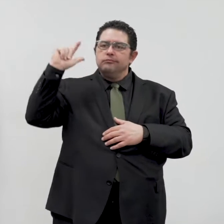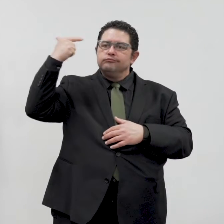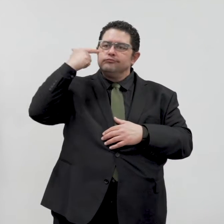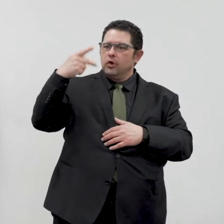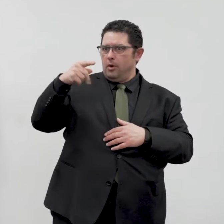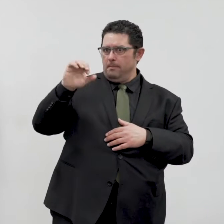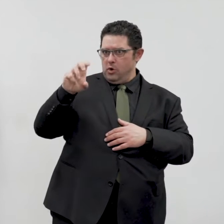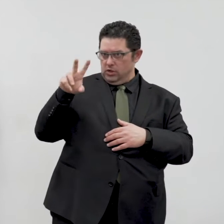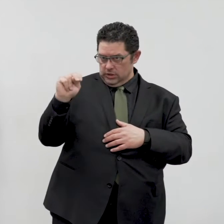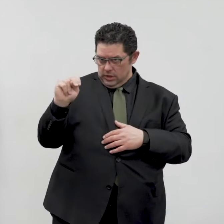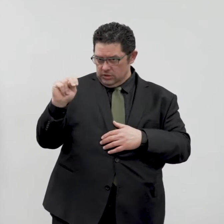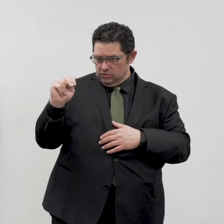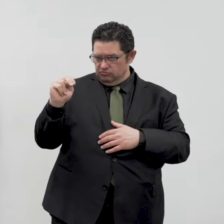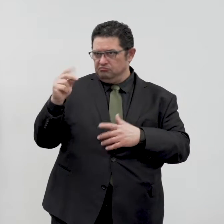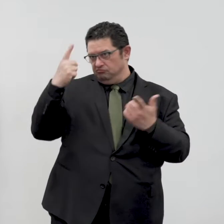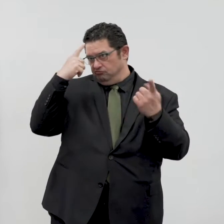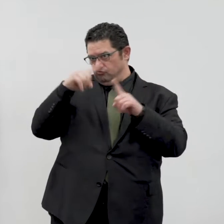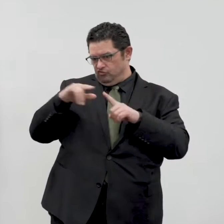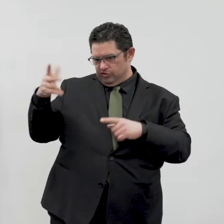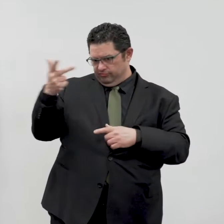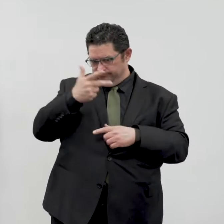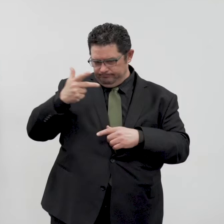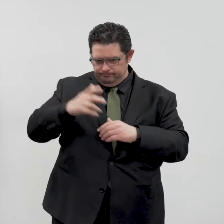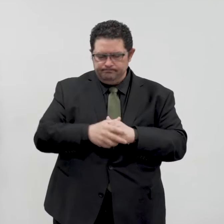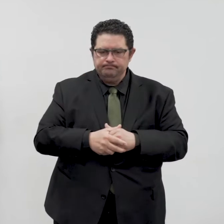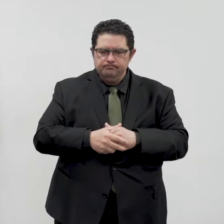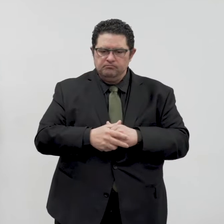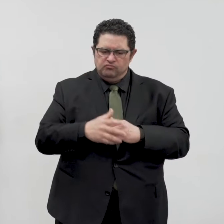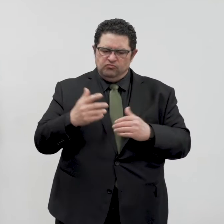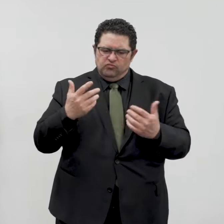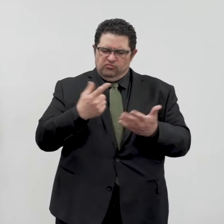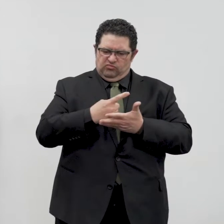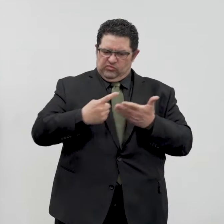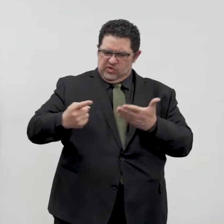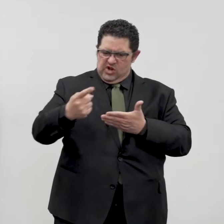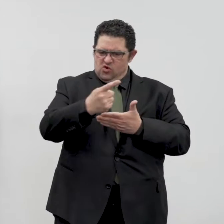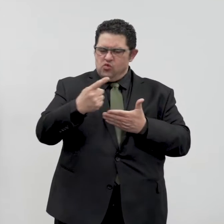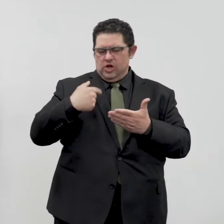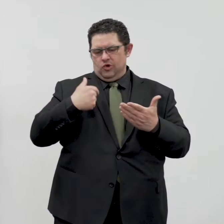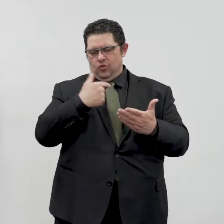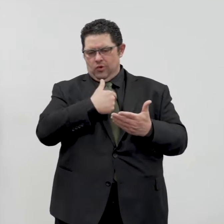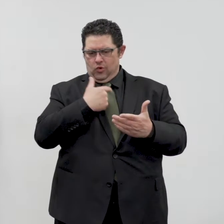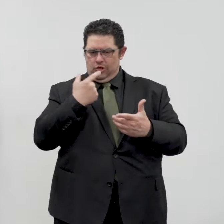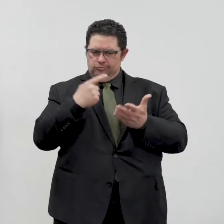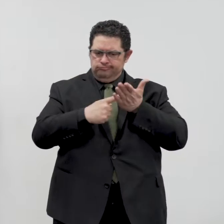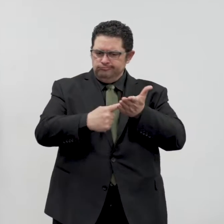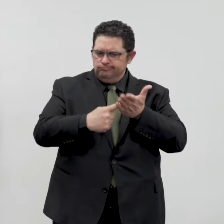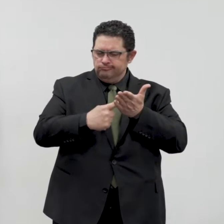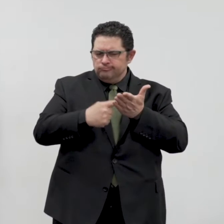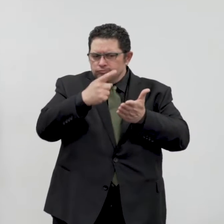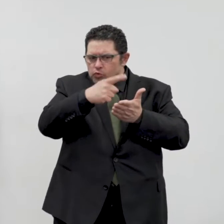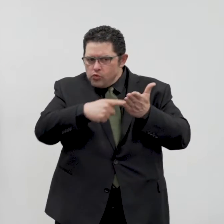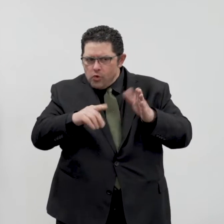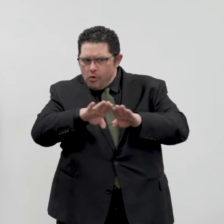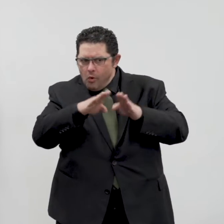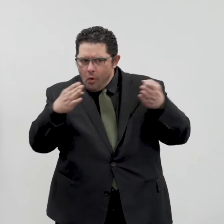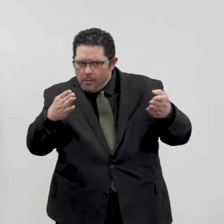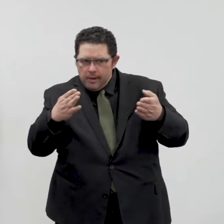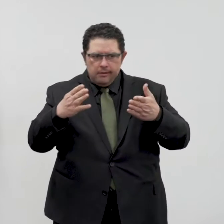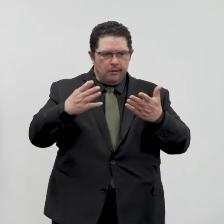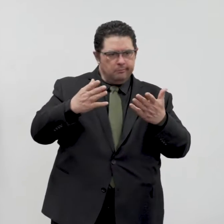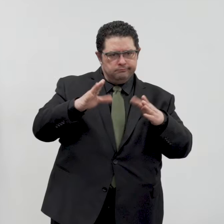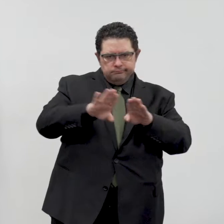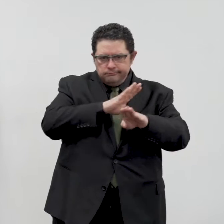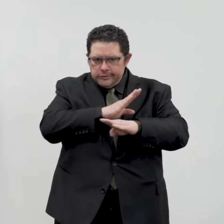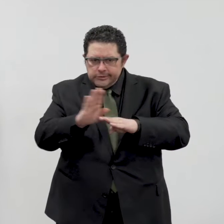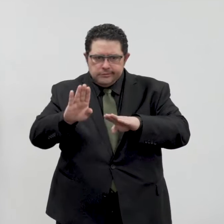Actually, we will begin revisiting what an opening of government will look like over the next couple of weeks.